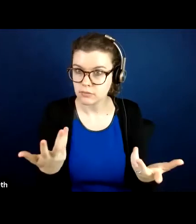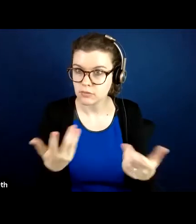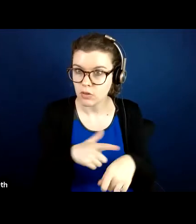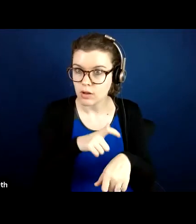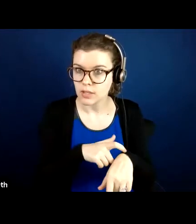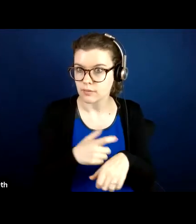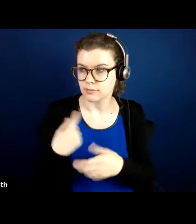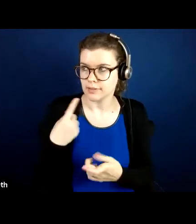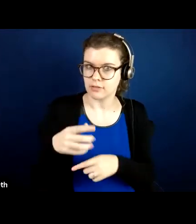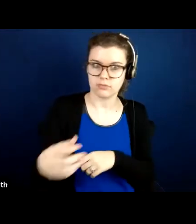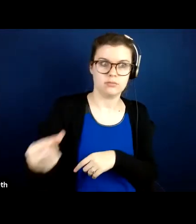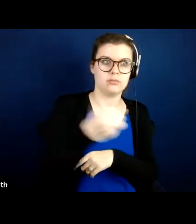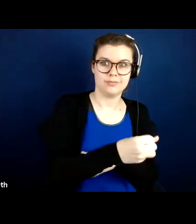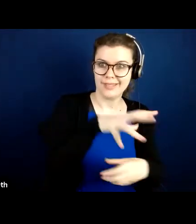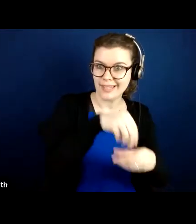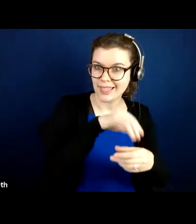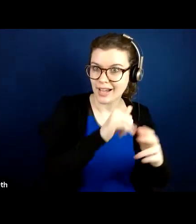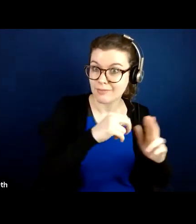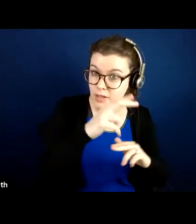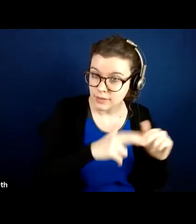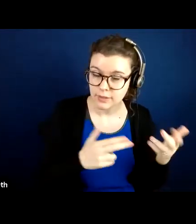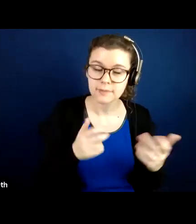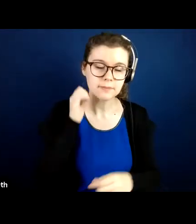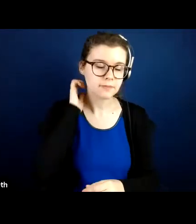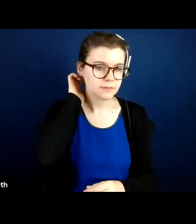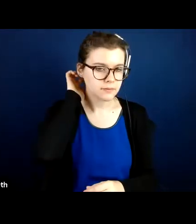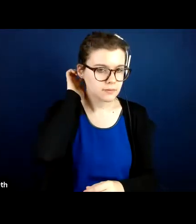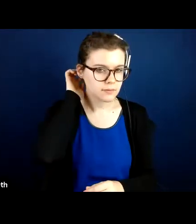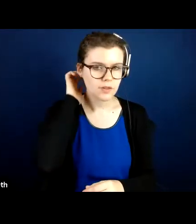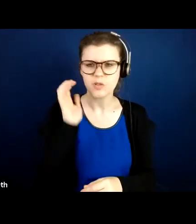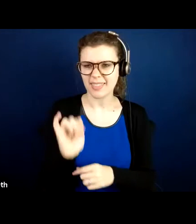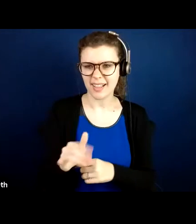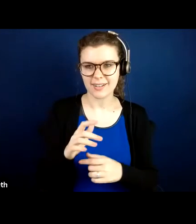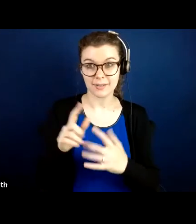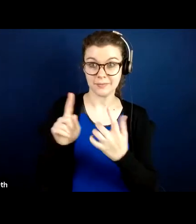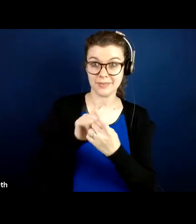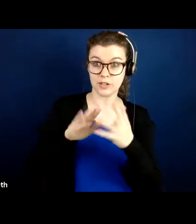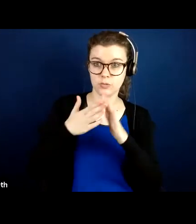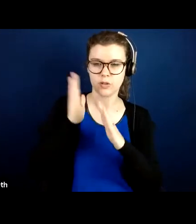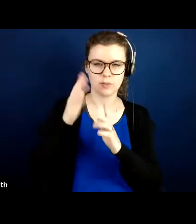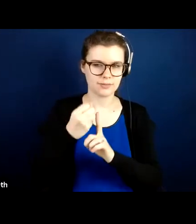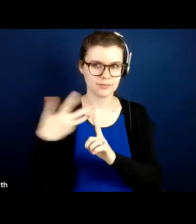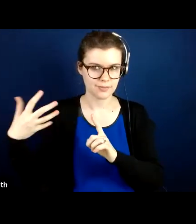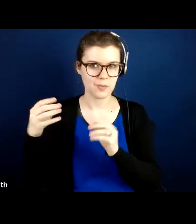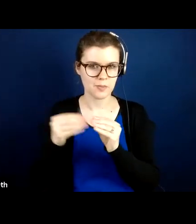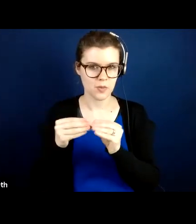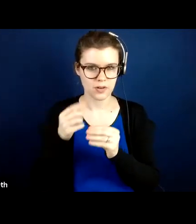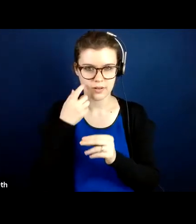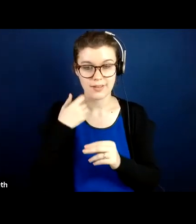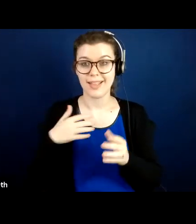the facility? And we'll talk about that piece of it more in our follow-up